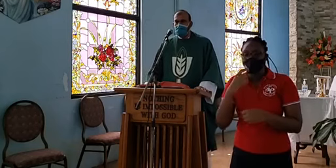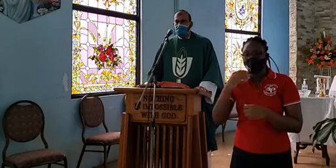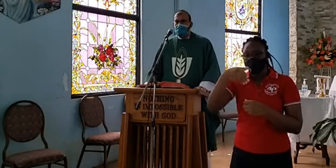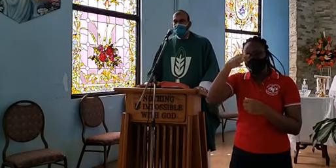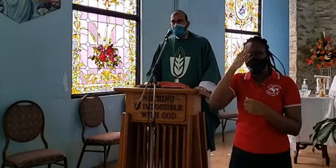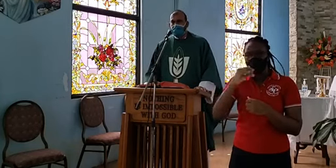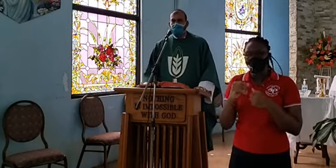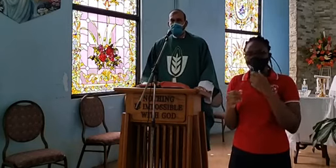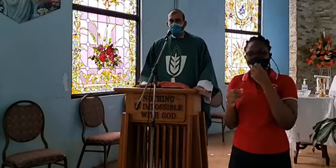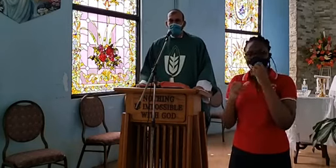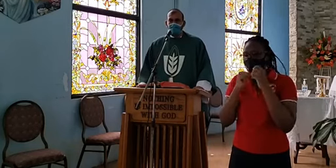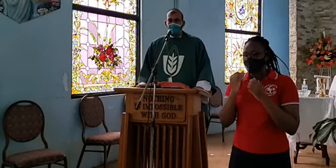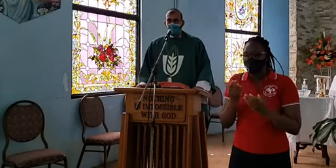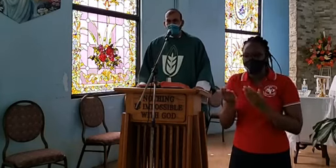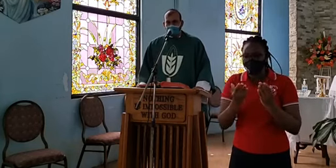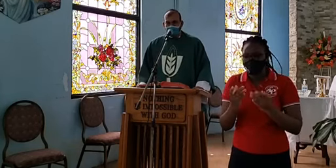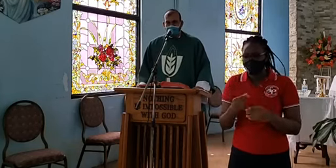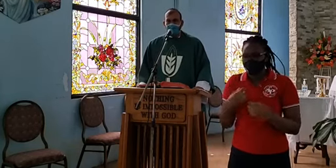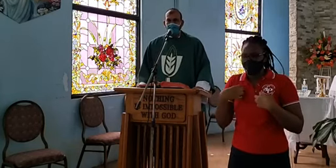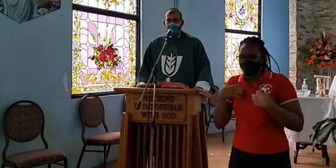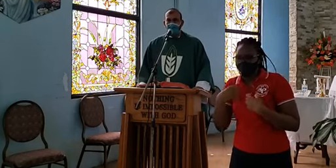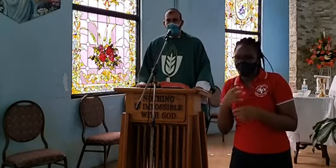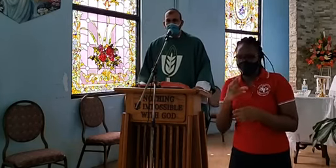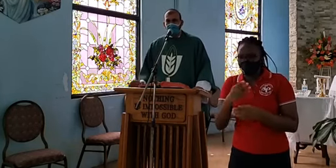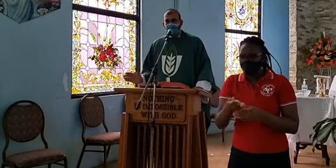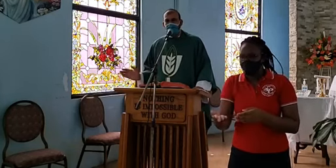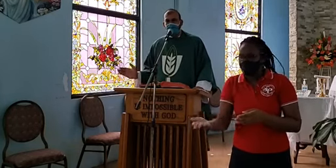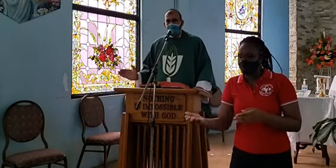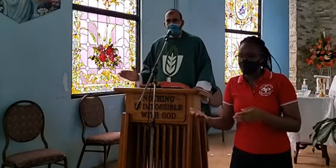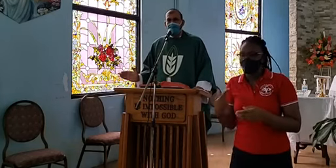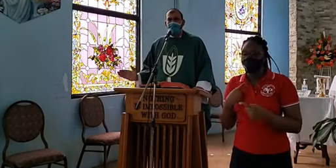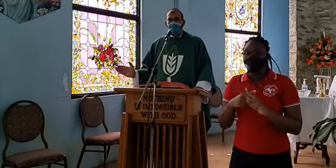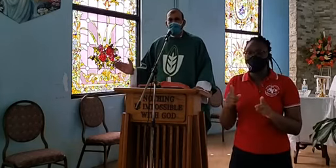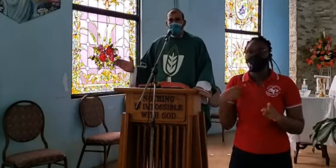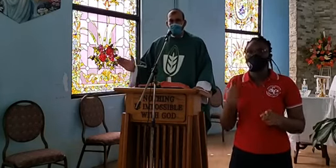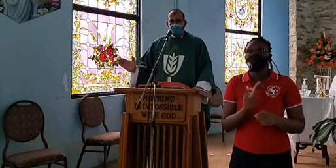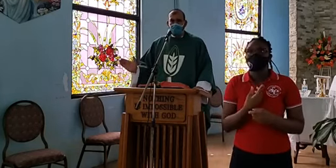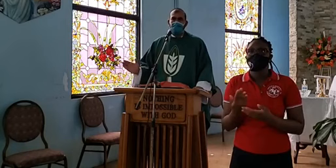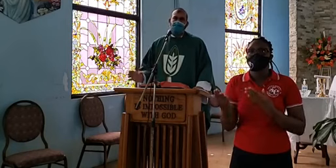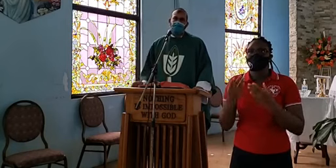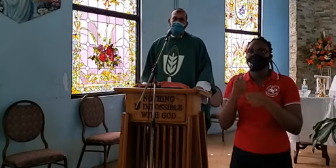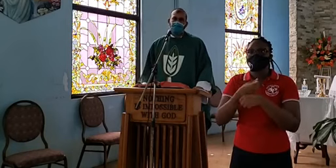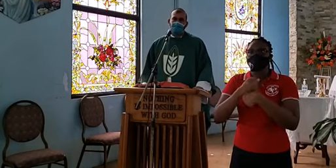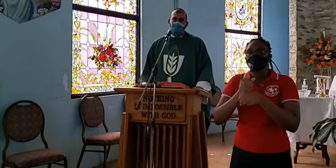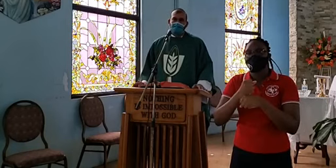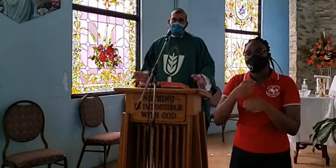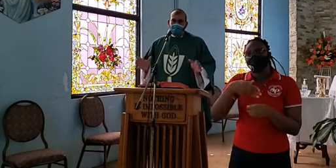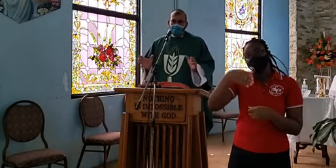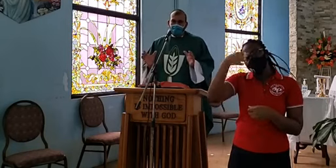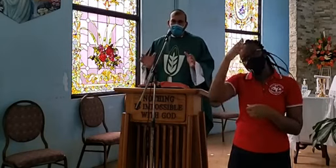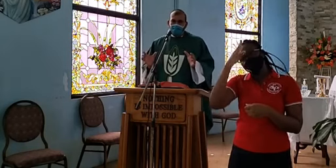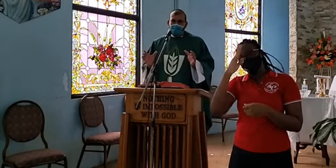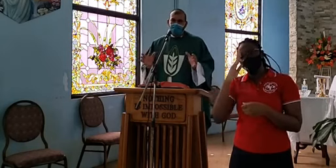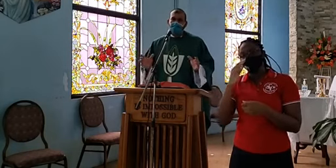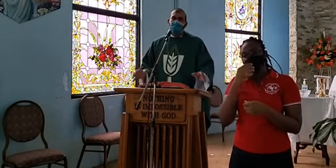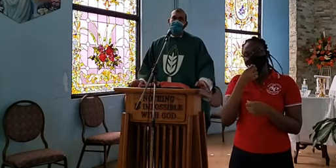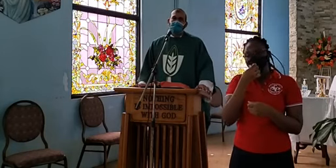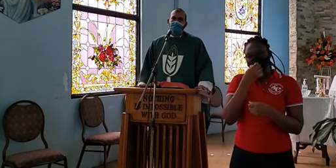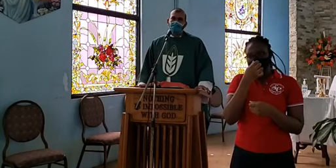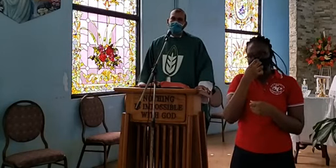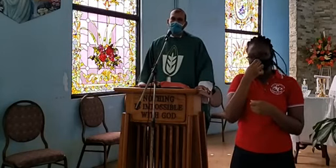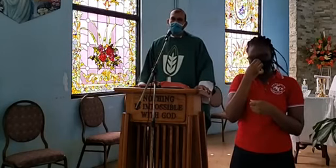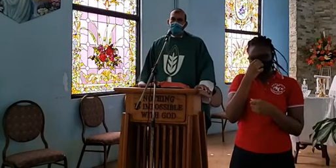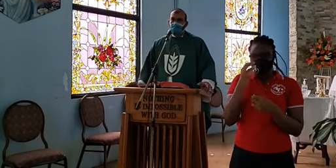not serve creatures or things, but we serve the creator. And if we serve